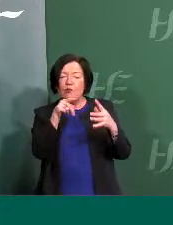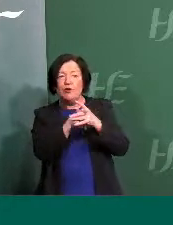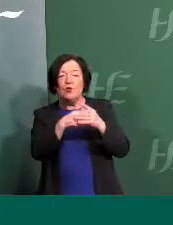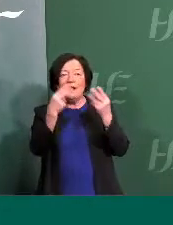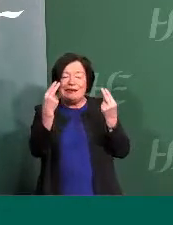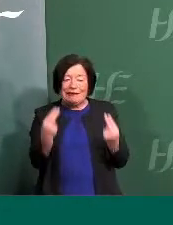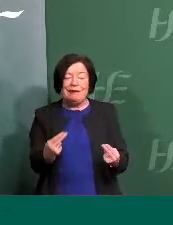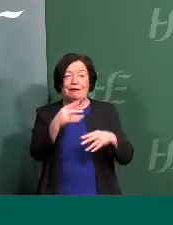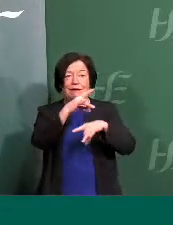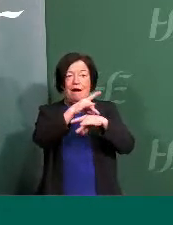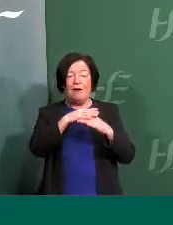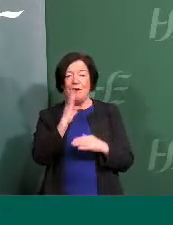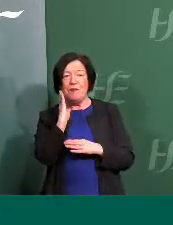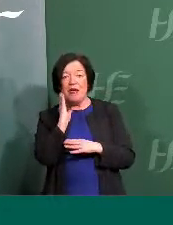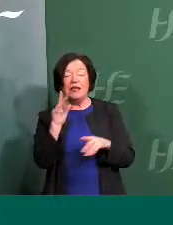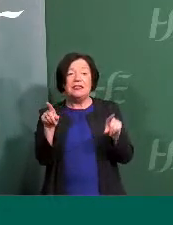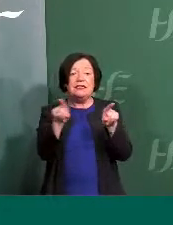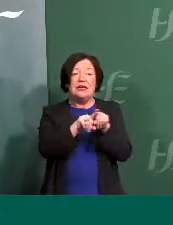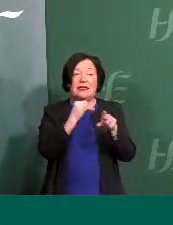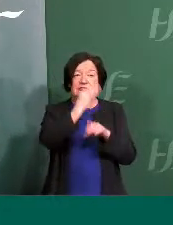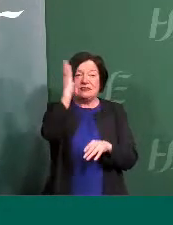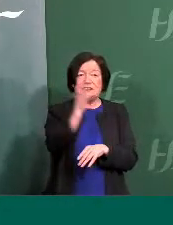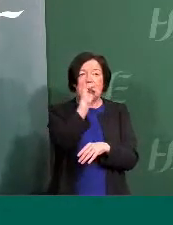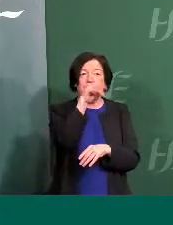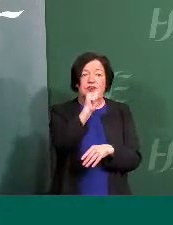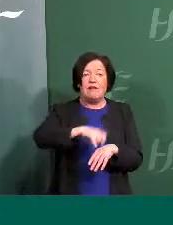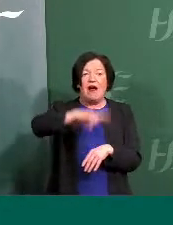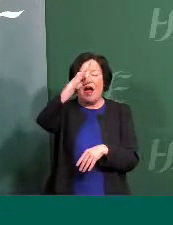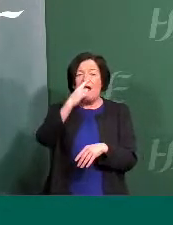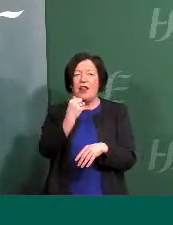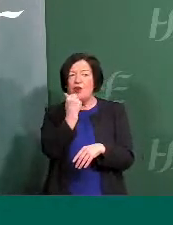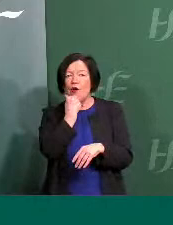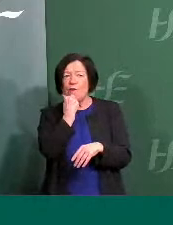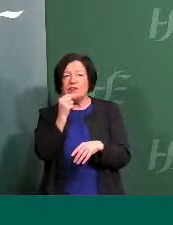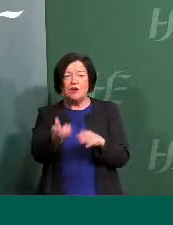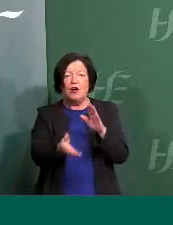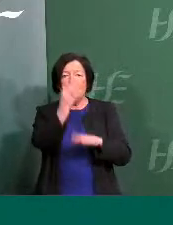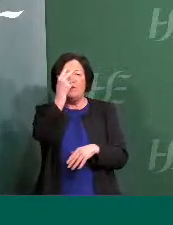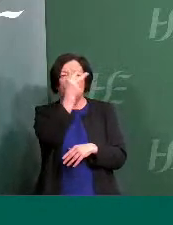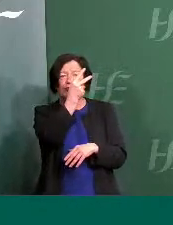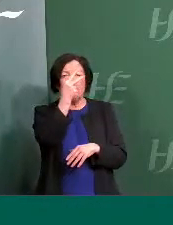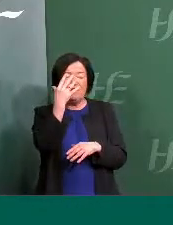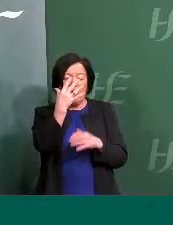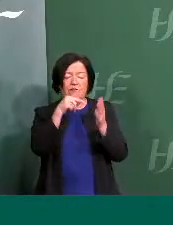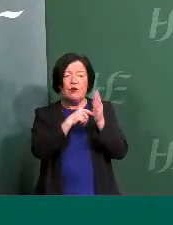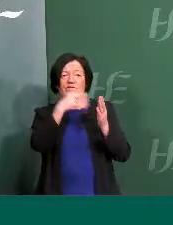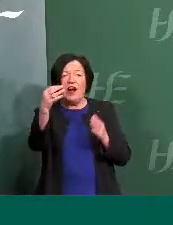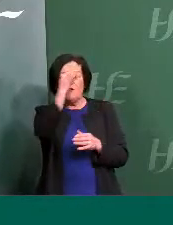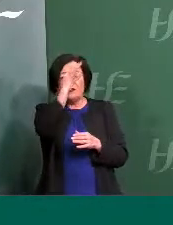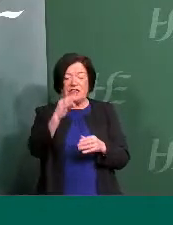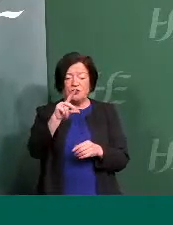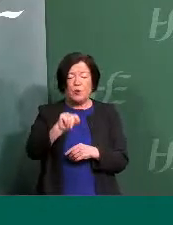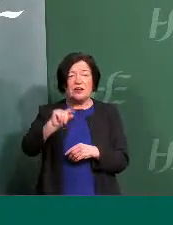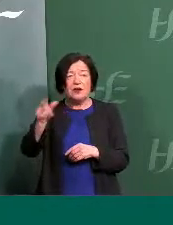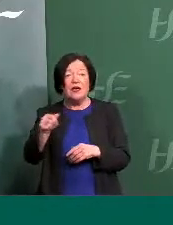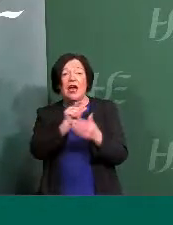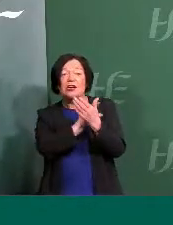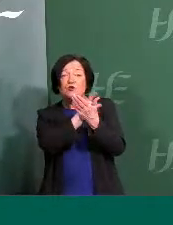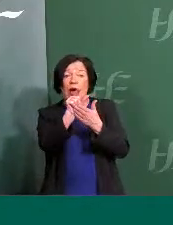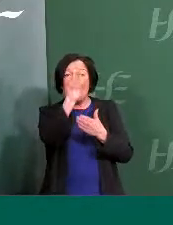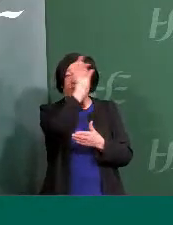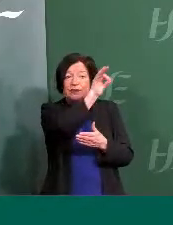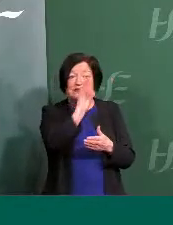need hospital beds. Likewise in St. James's, very high levels of activity, up 35.5% on 21 and nearly 12%